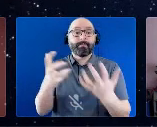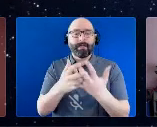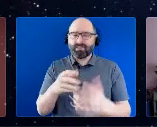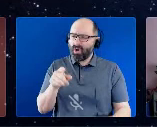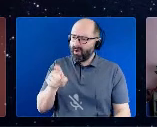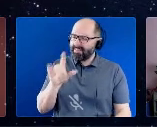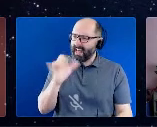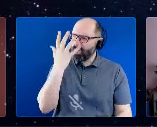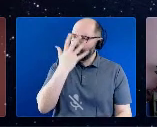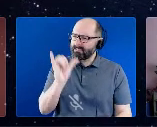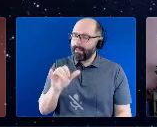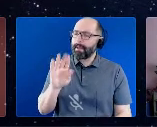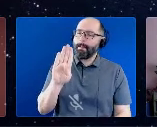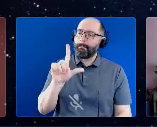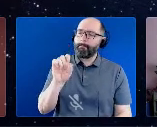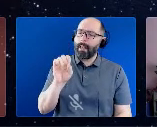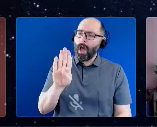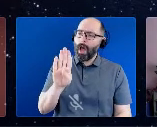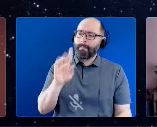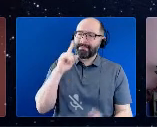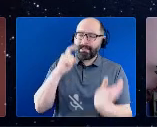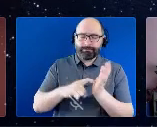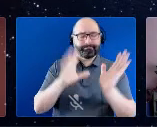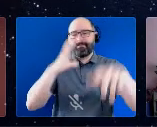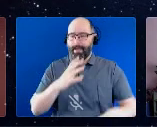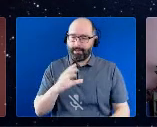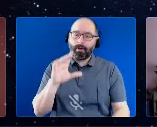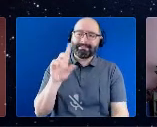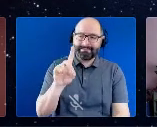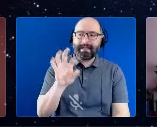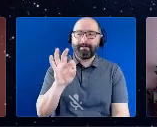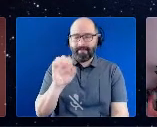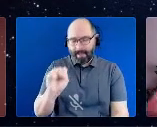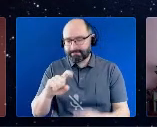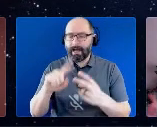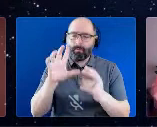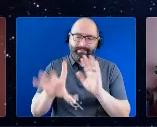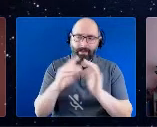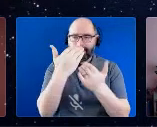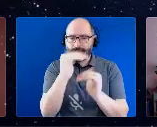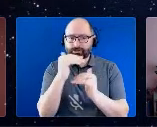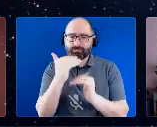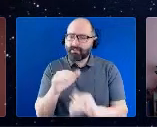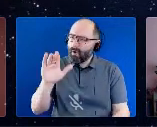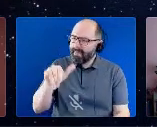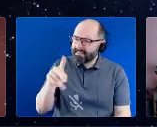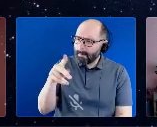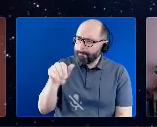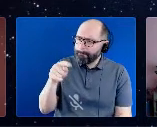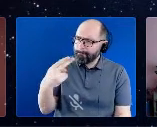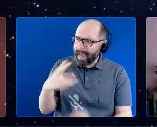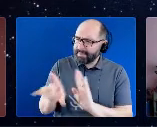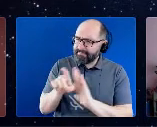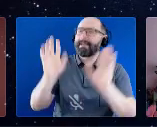I'll do a DFS and have a visited and sort of find the constraints of this, or whatever the situation. Oh, that looks like pathfinding, or, oh, I think this